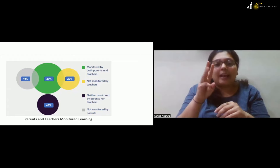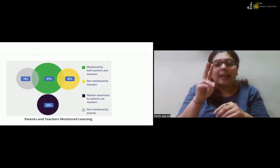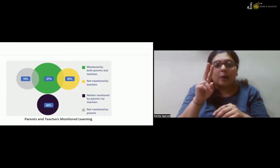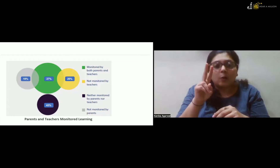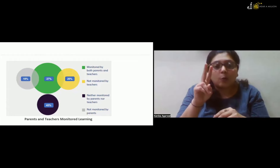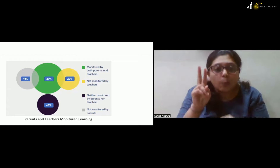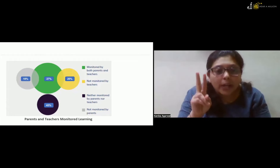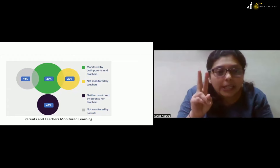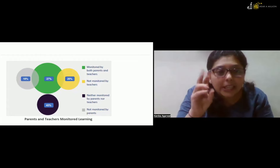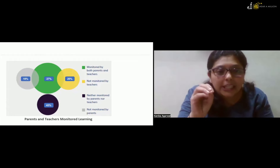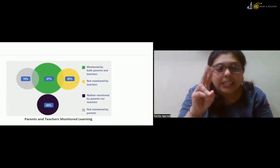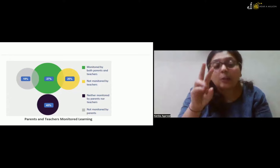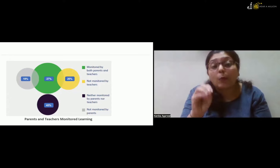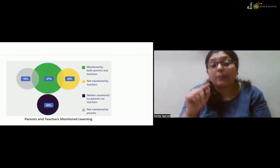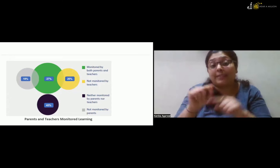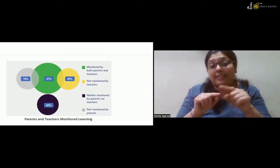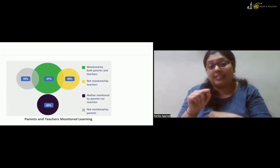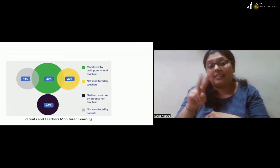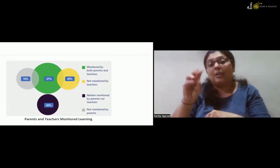They were monitoring their kids, and